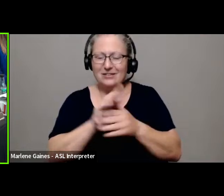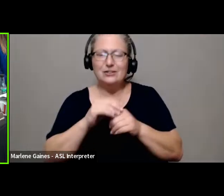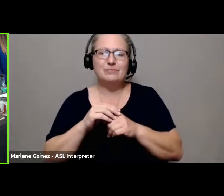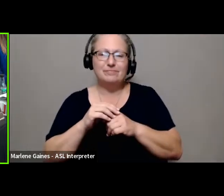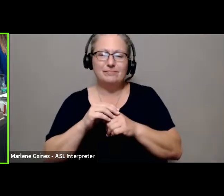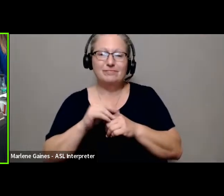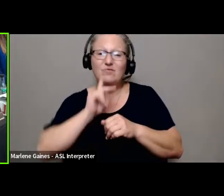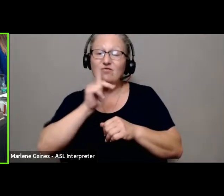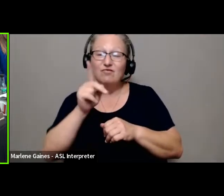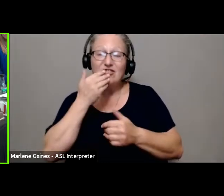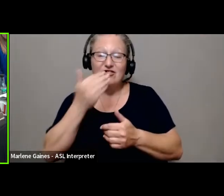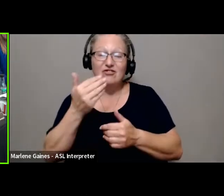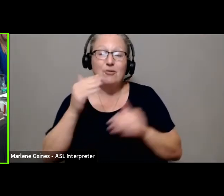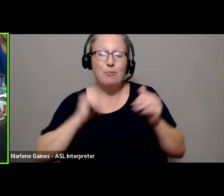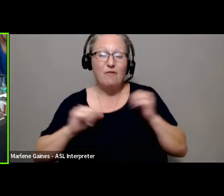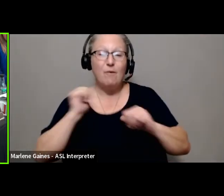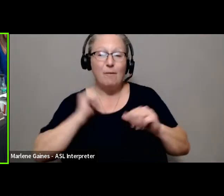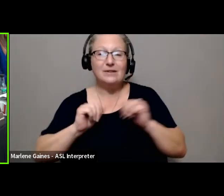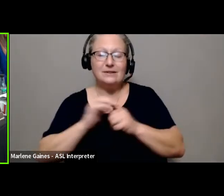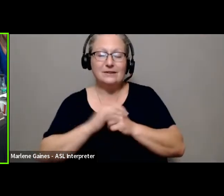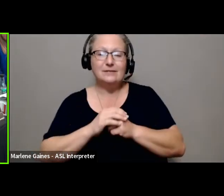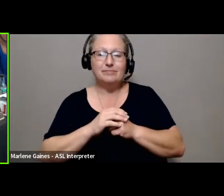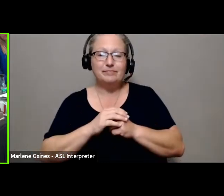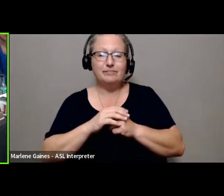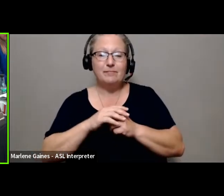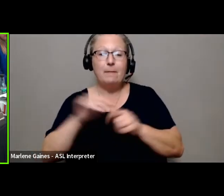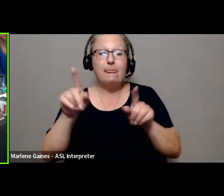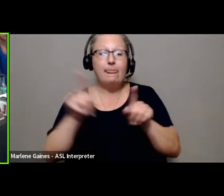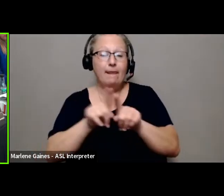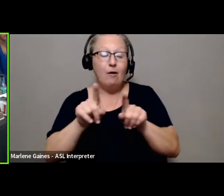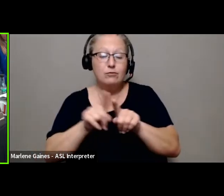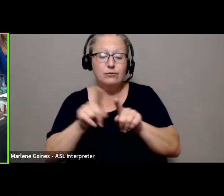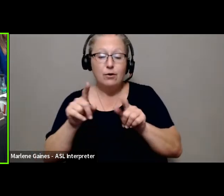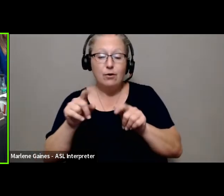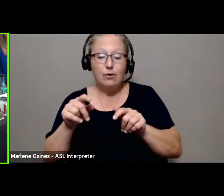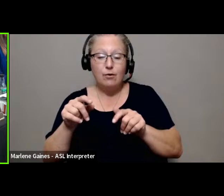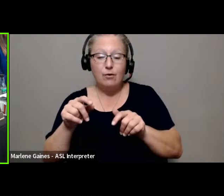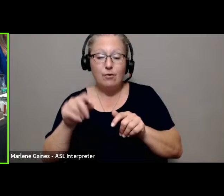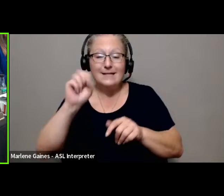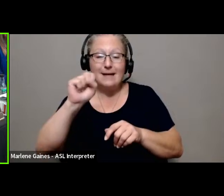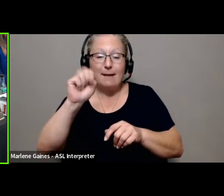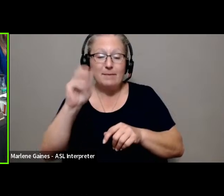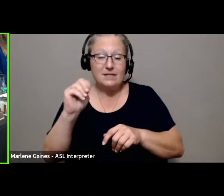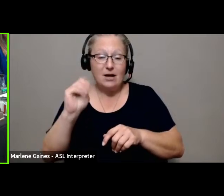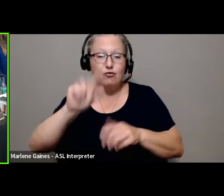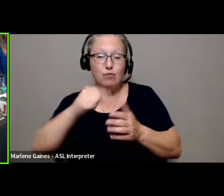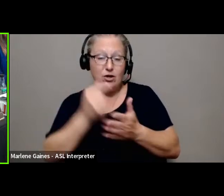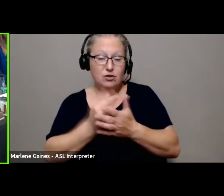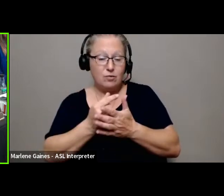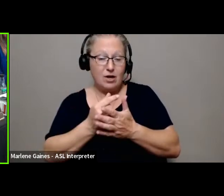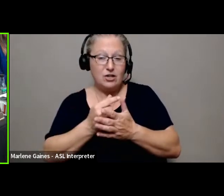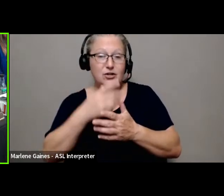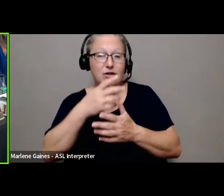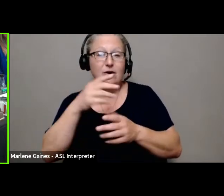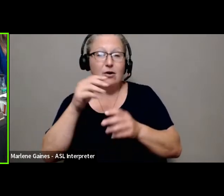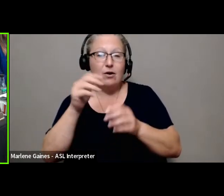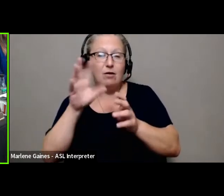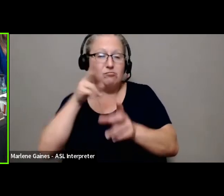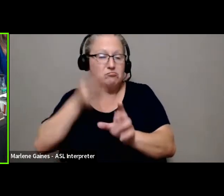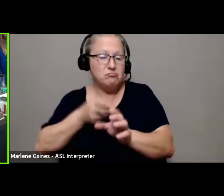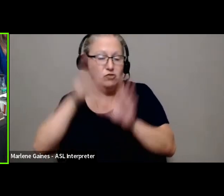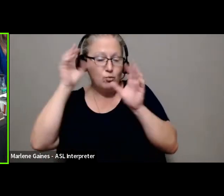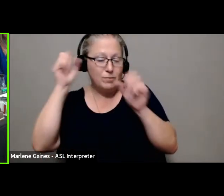it was a really good performance. And then I also did San Mateo's graduation along with the superintendent.